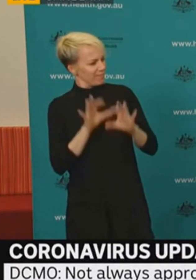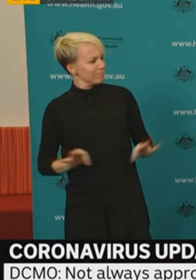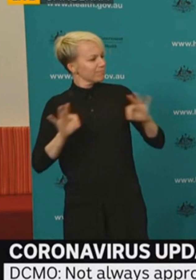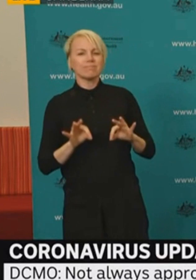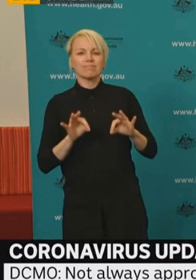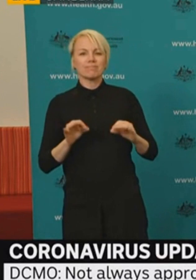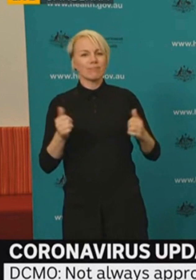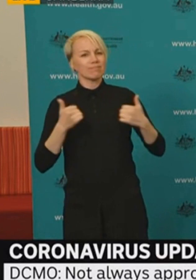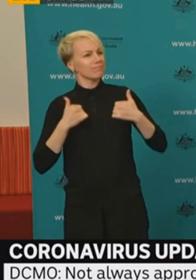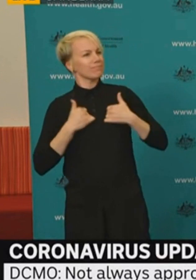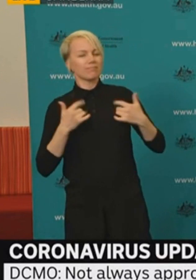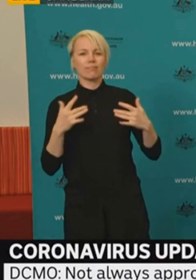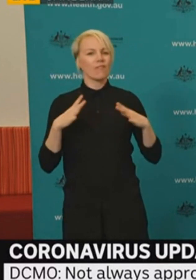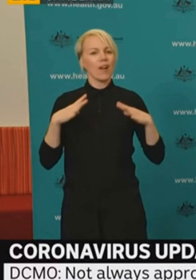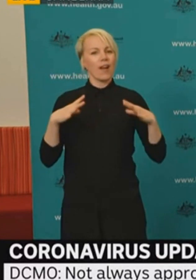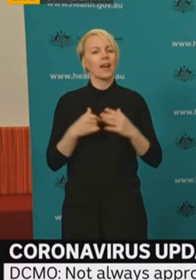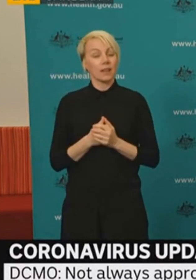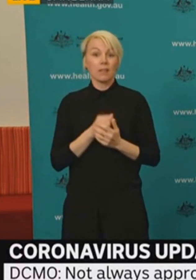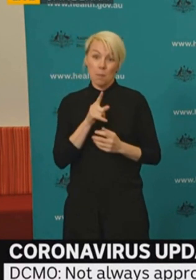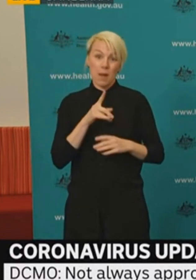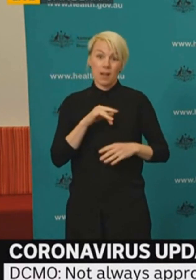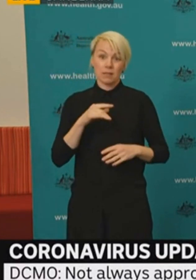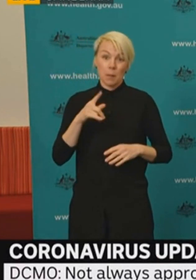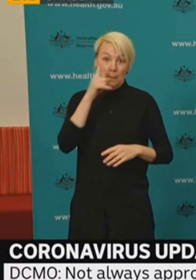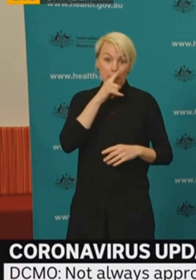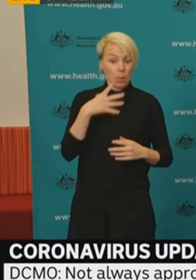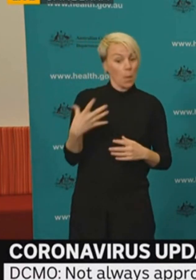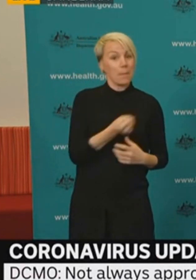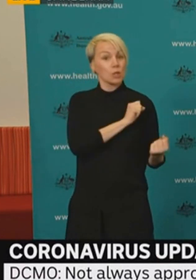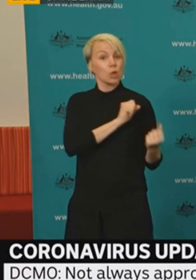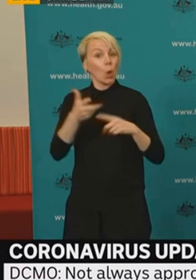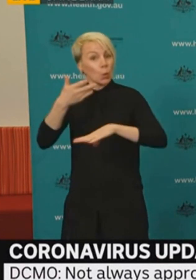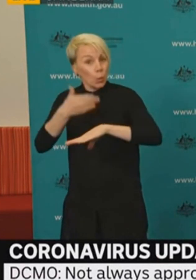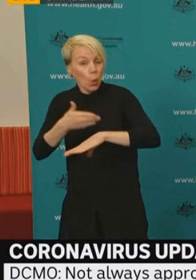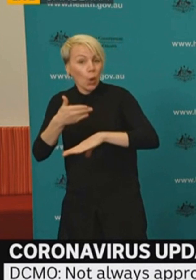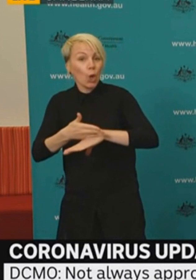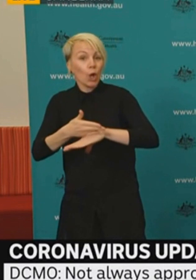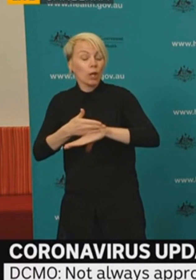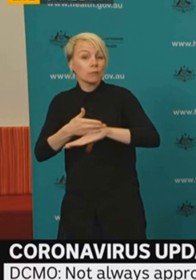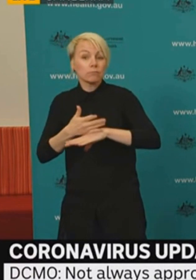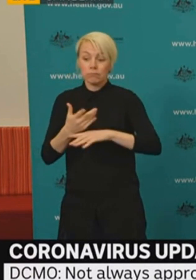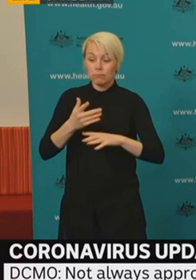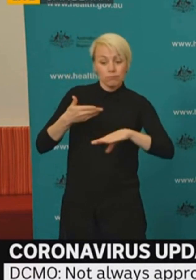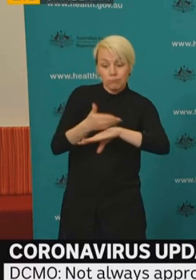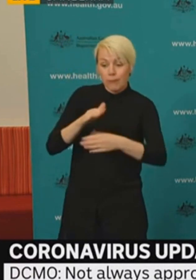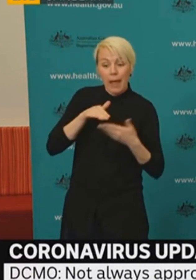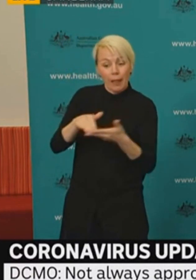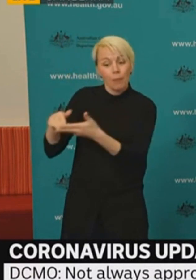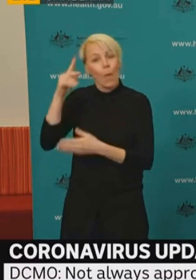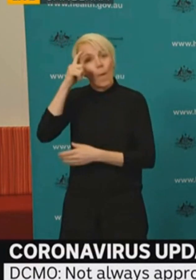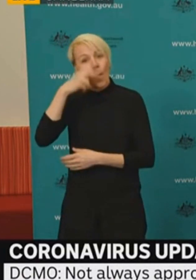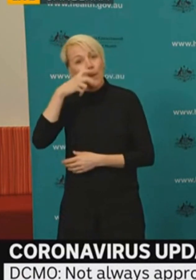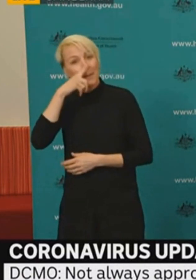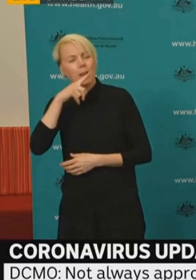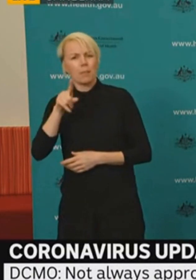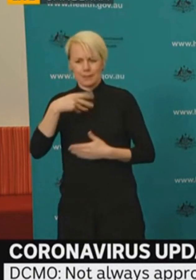has to be at work to care for these individuals, but may well be incubating the virus, may well be in a pre-symptomatic